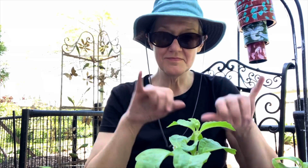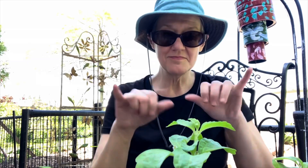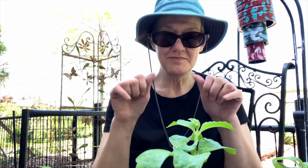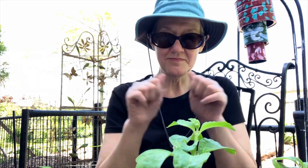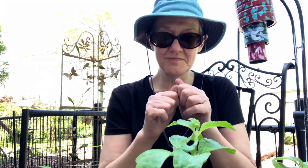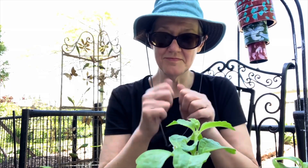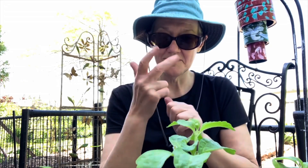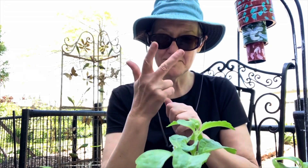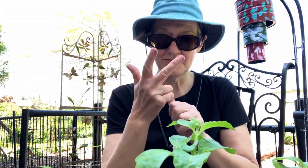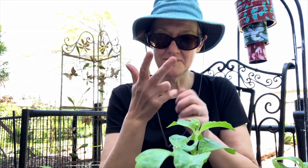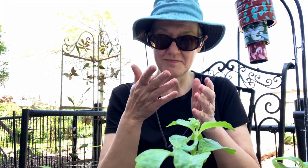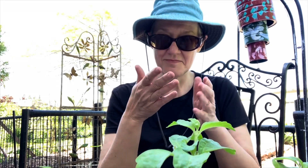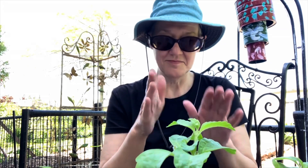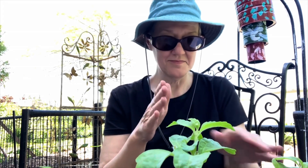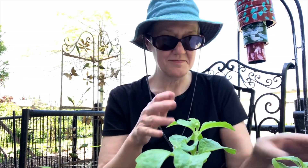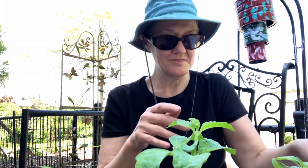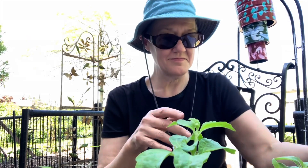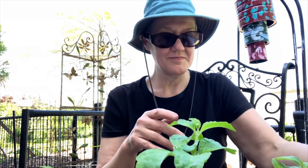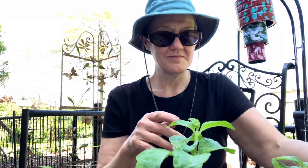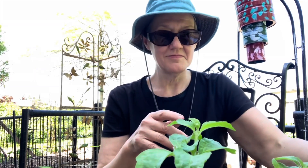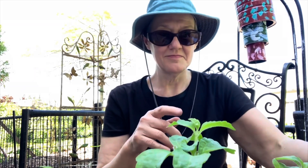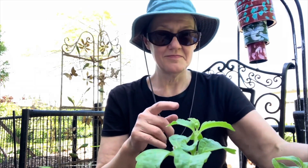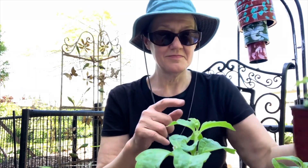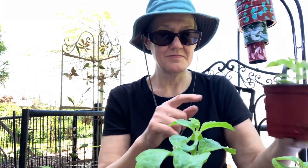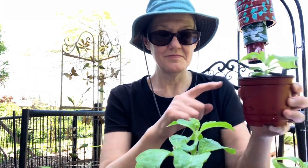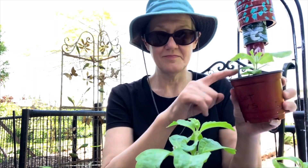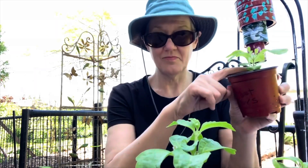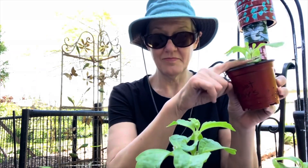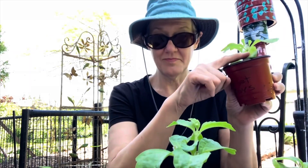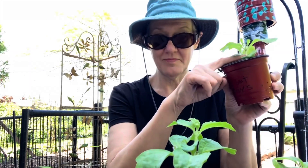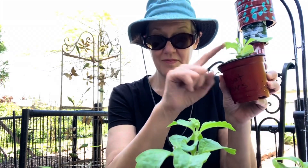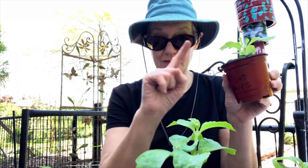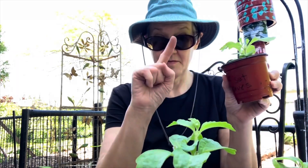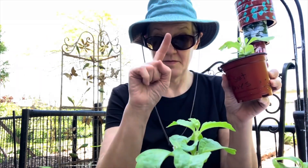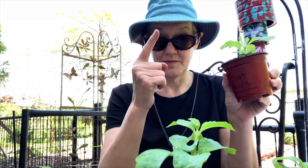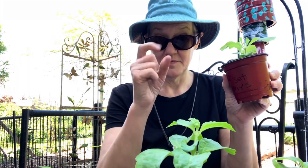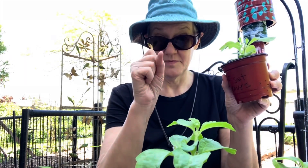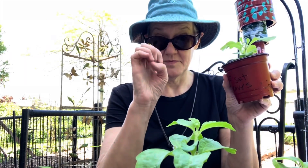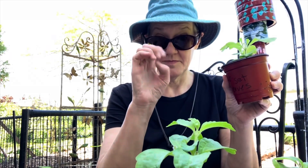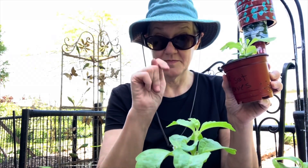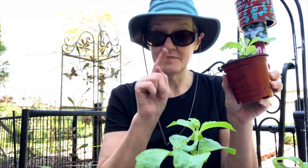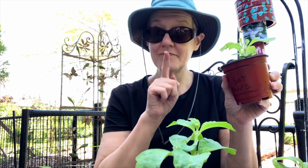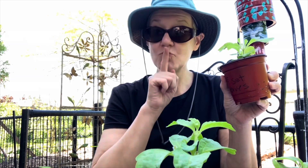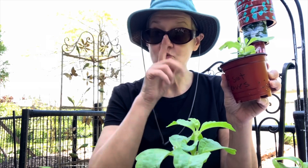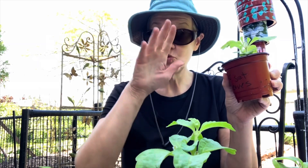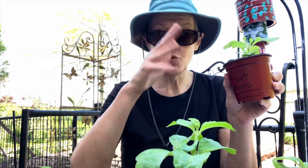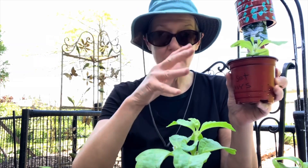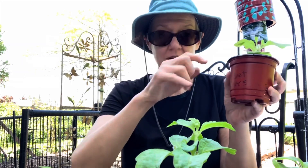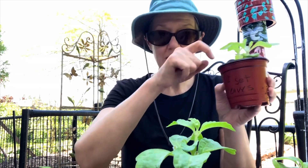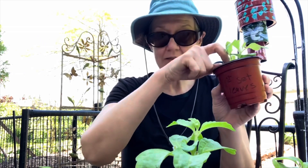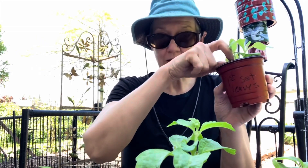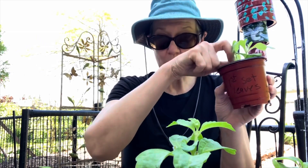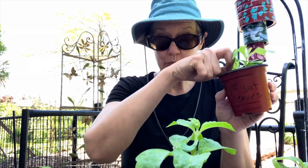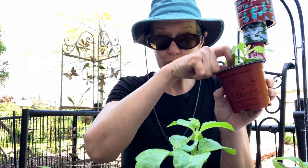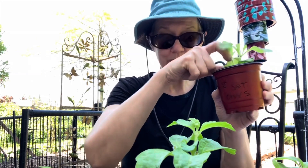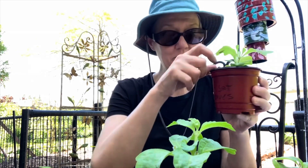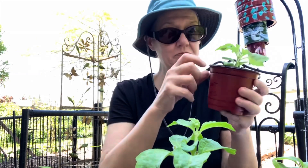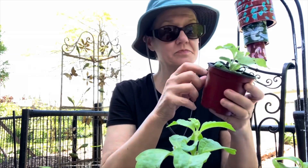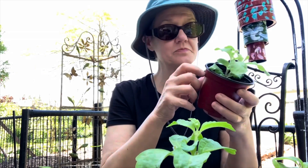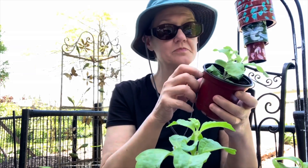And I experimented with doing it 3 different ways. On this one, I pinched back at the first true